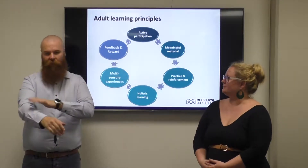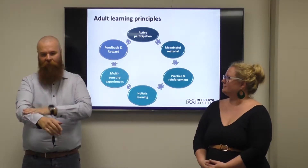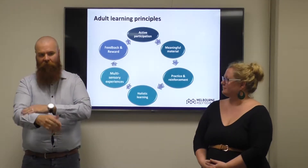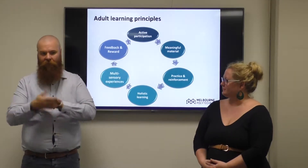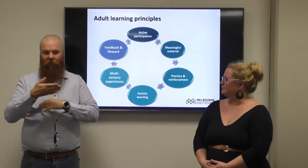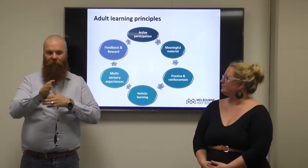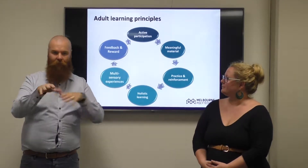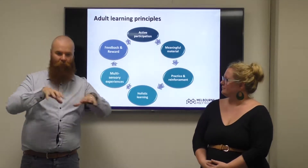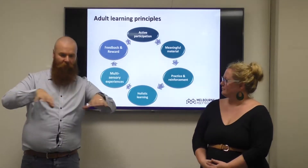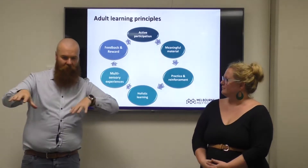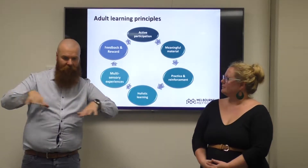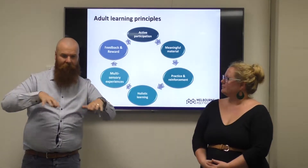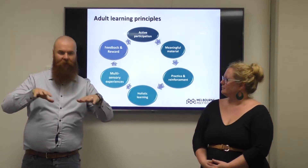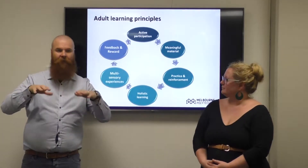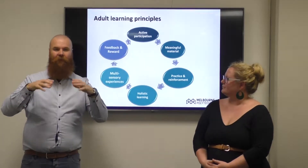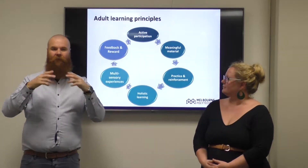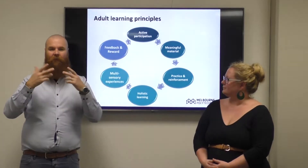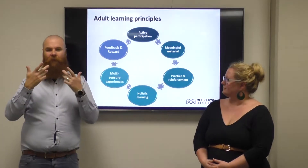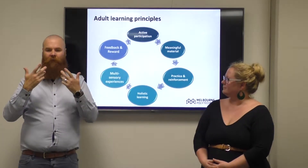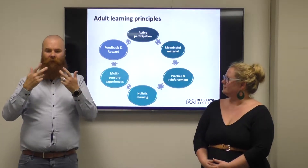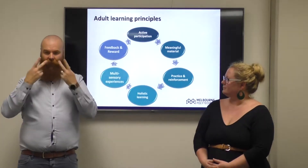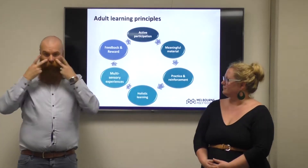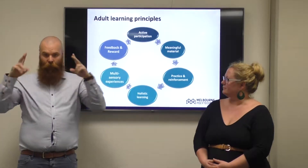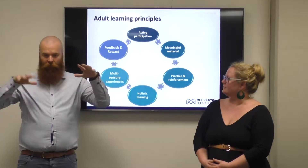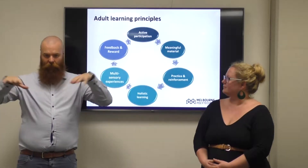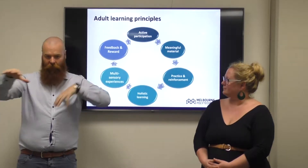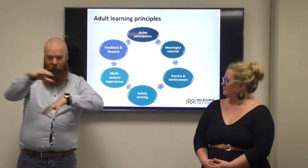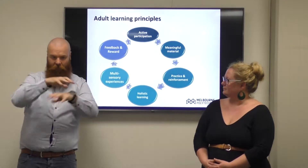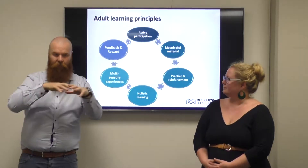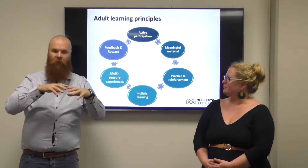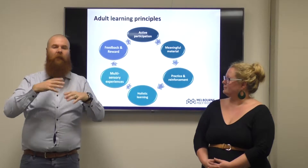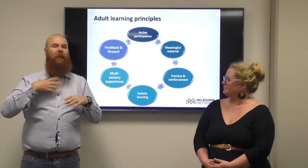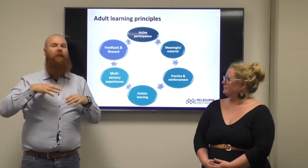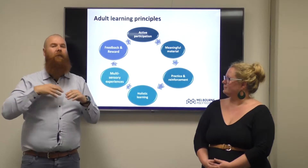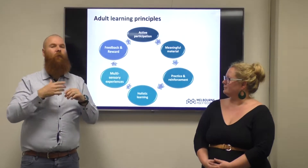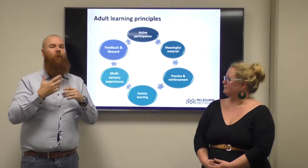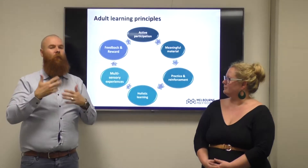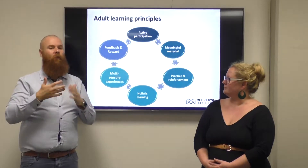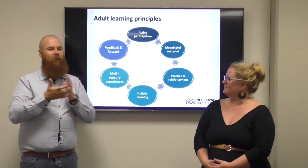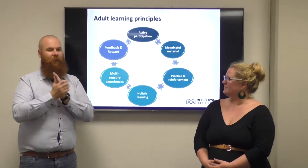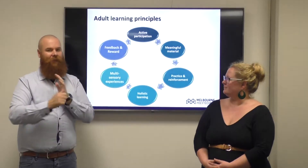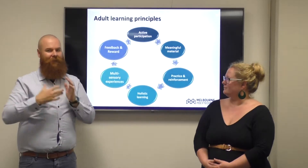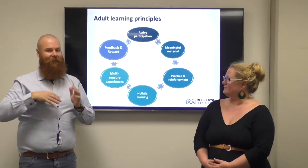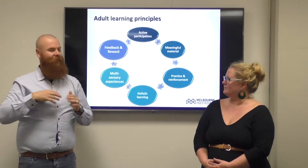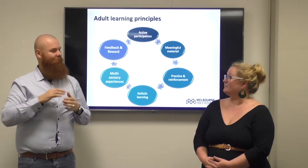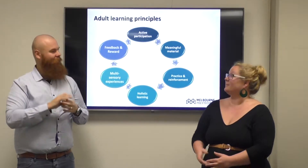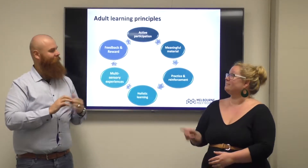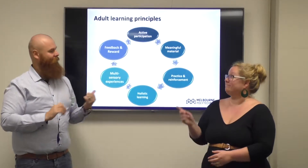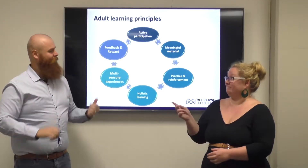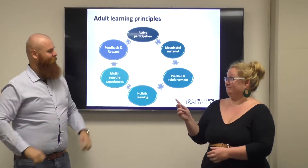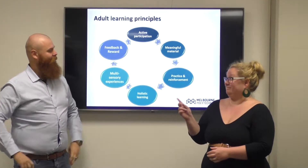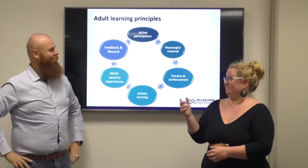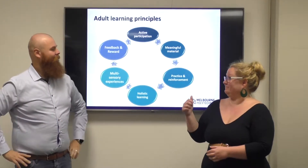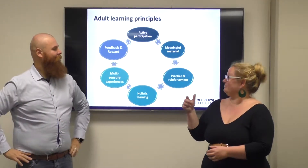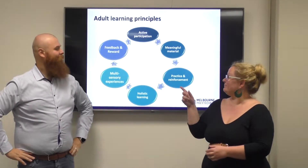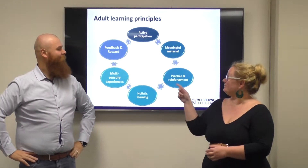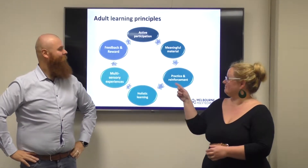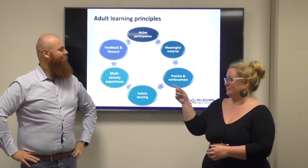When you're thinking about directions and movement and placement, how things are placed visually, you really do need those